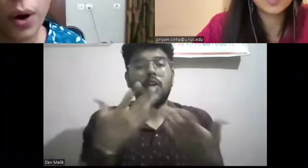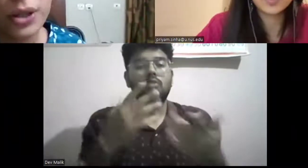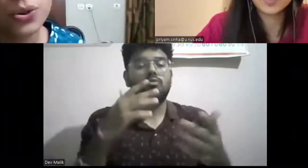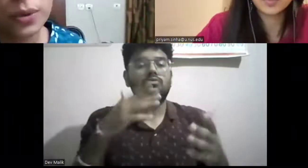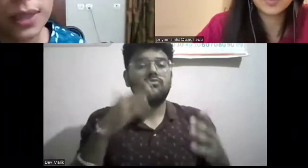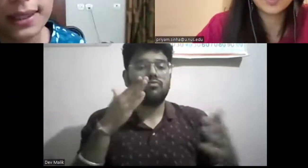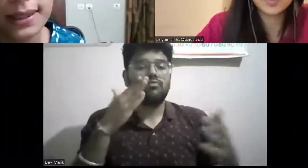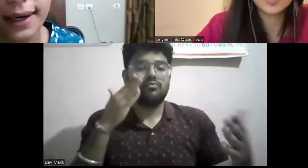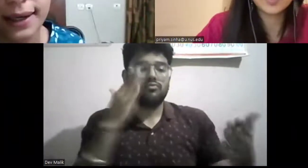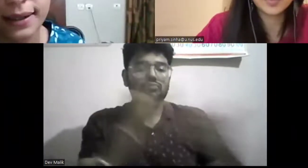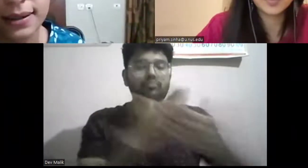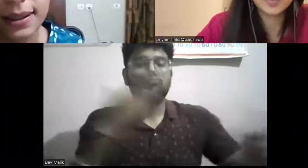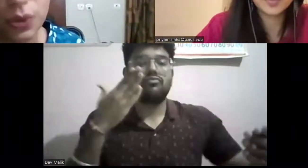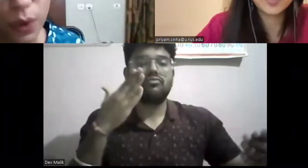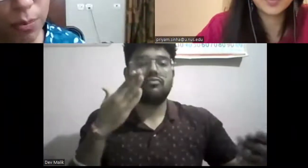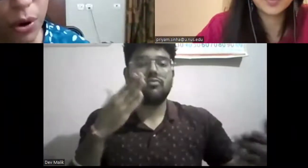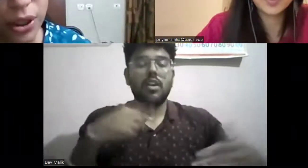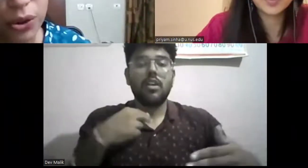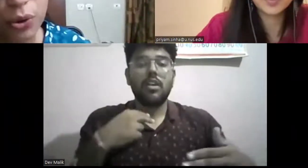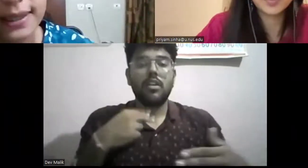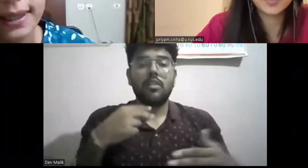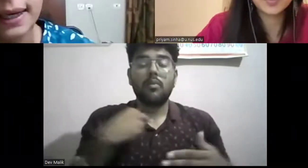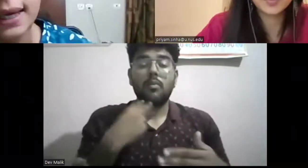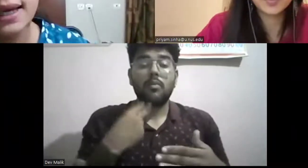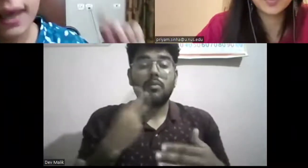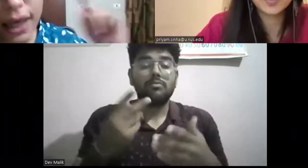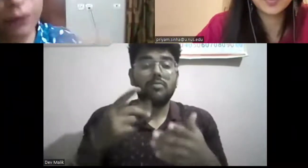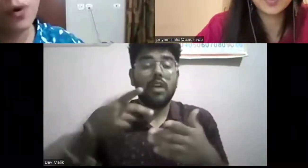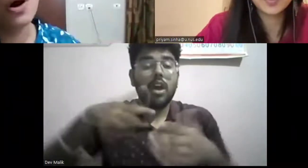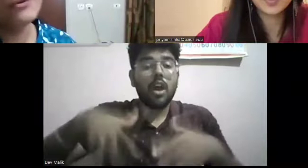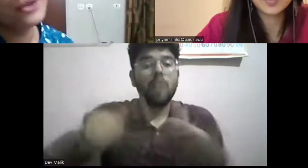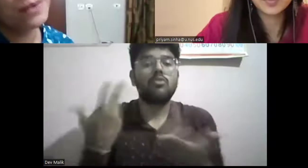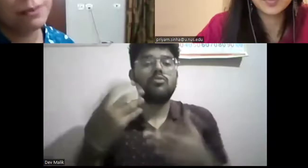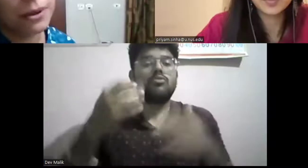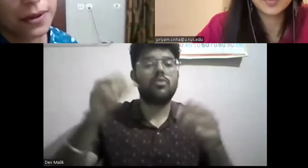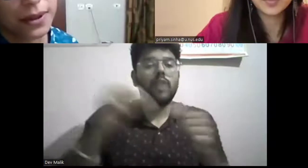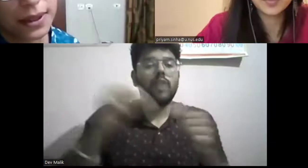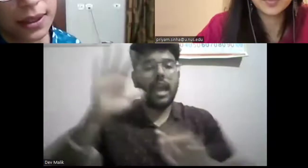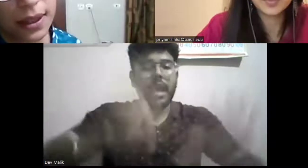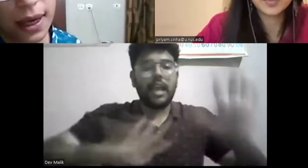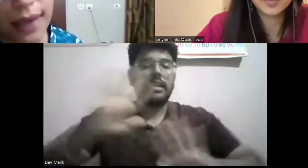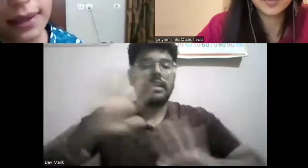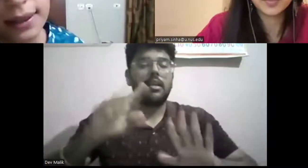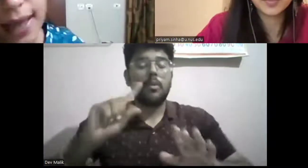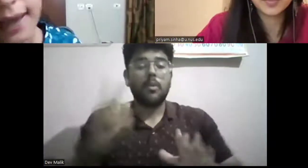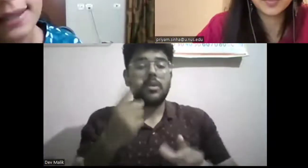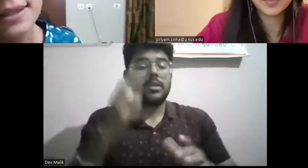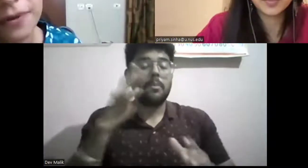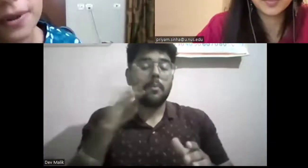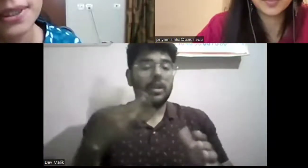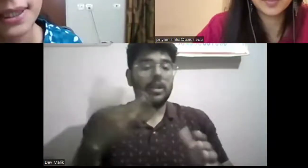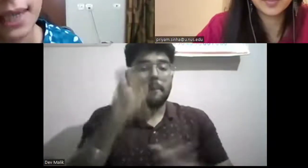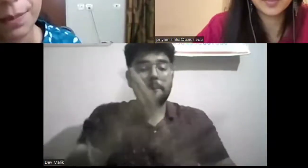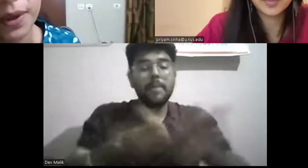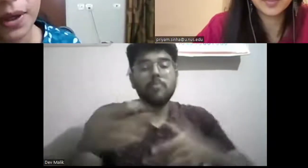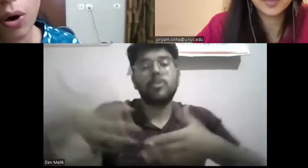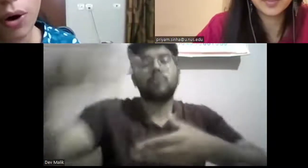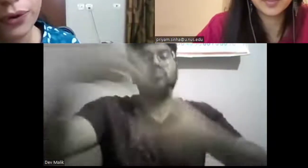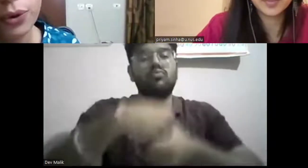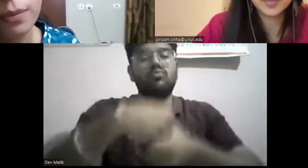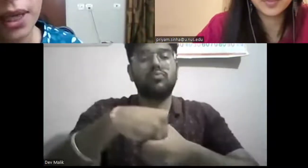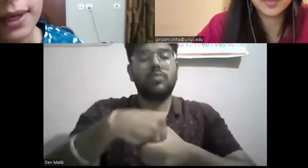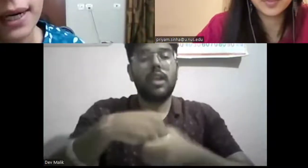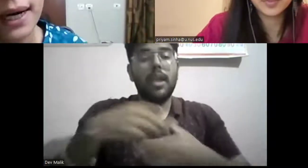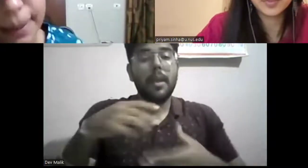give voice to these characters. It's so important to basically involve the people first. And I think that is the first step